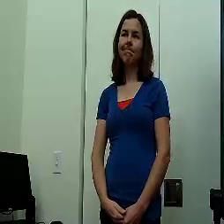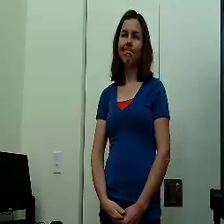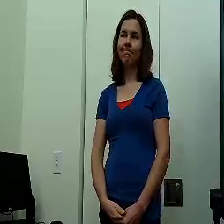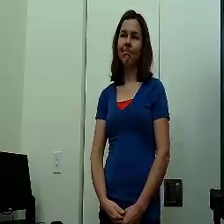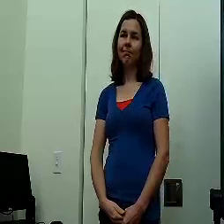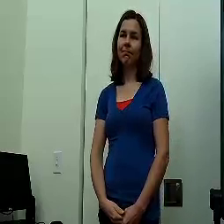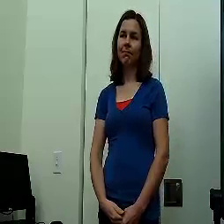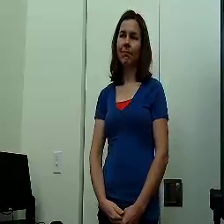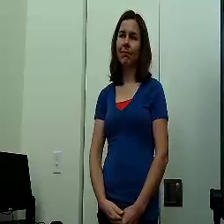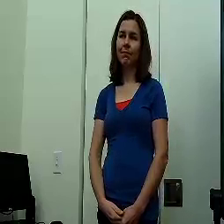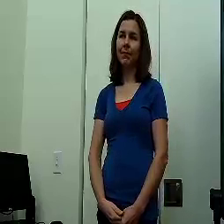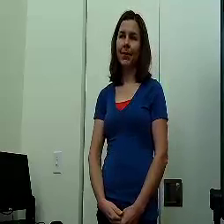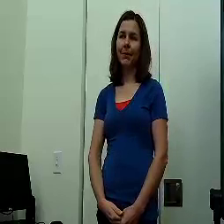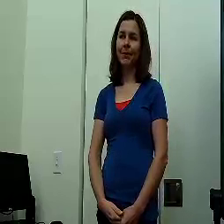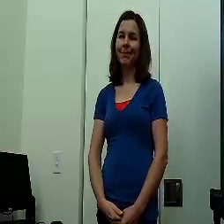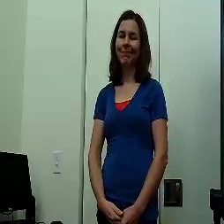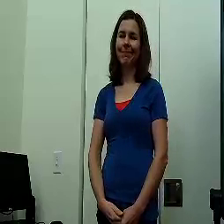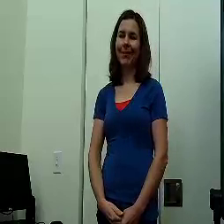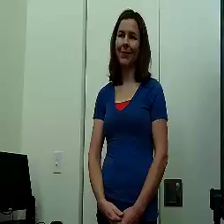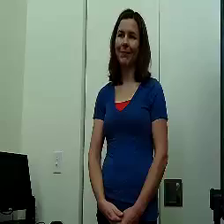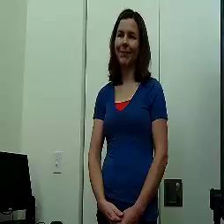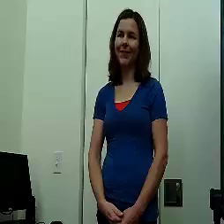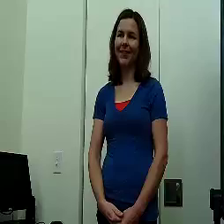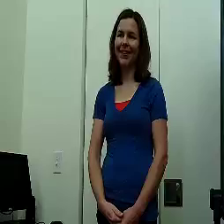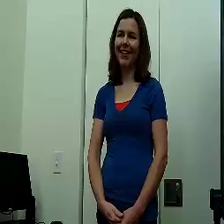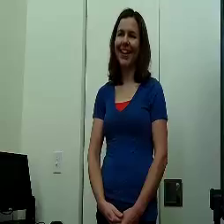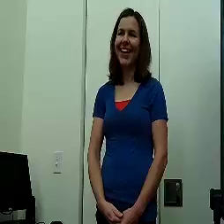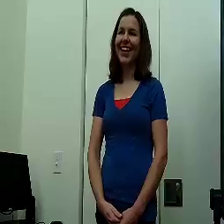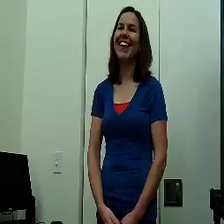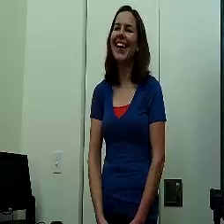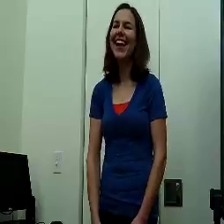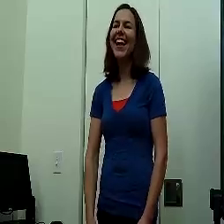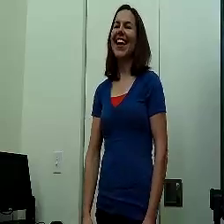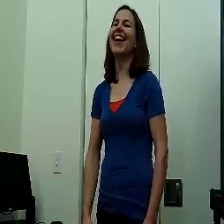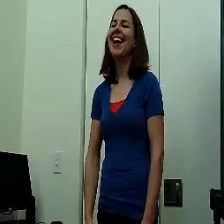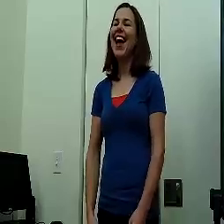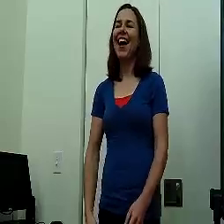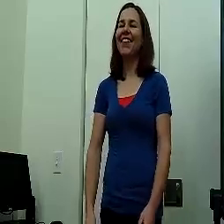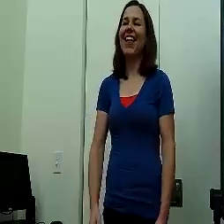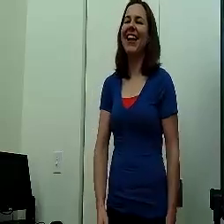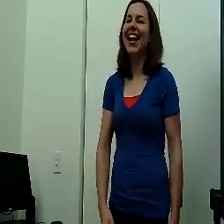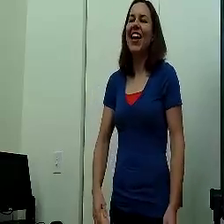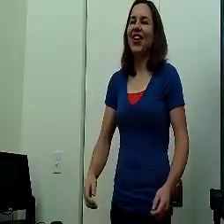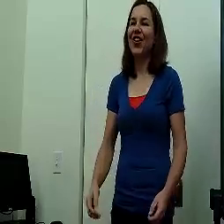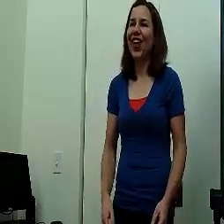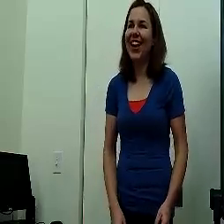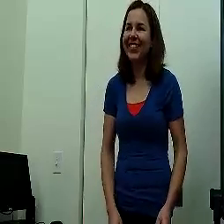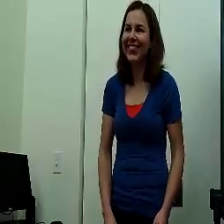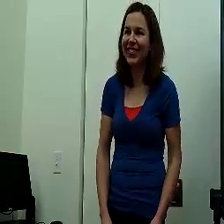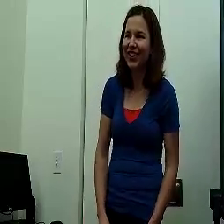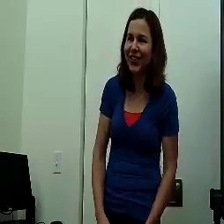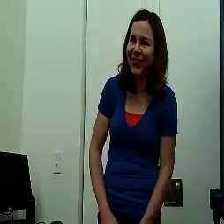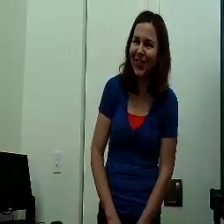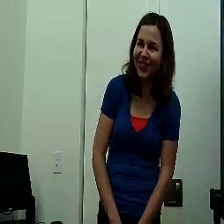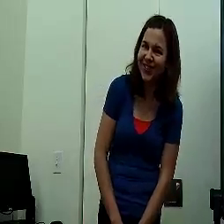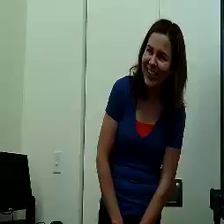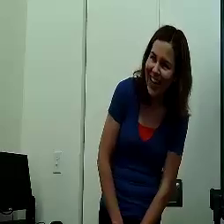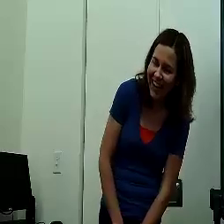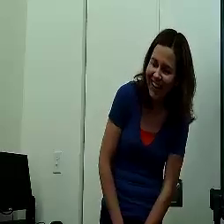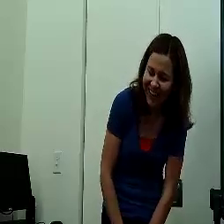No? Is it? Nope. You're like, I'm like, crunch, shoe,